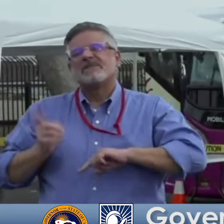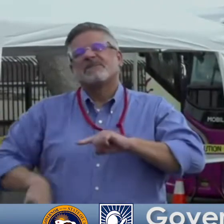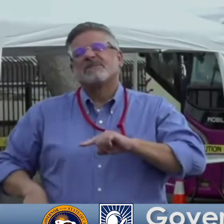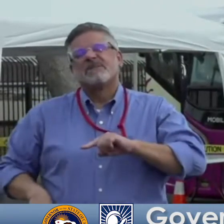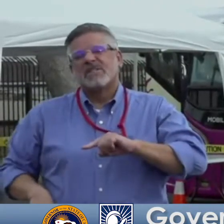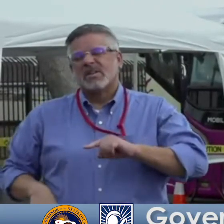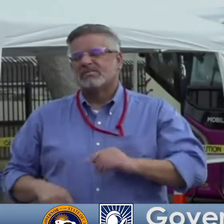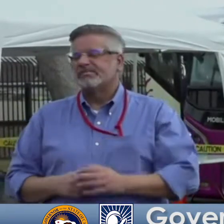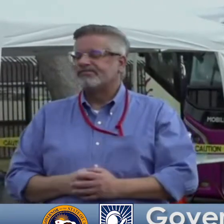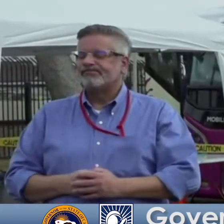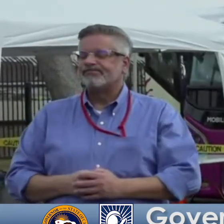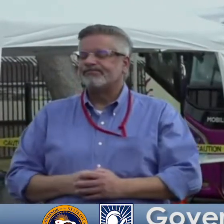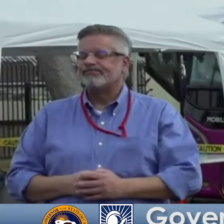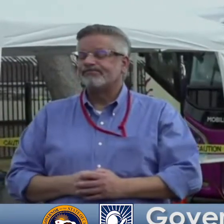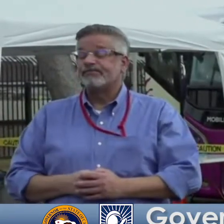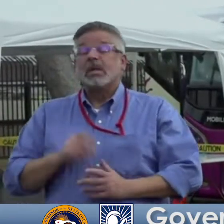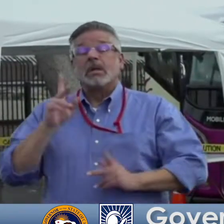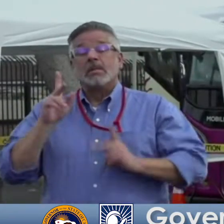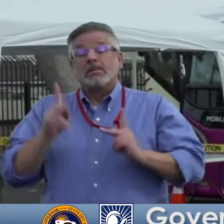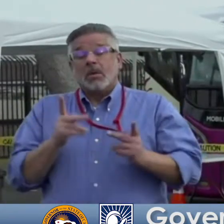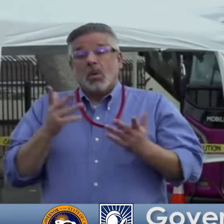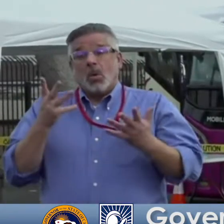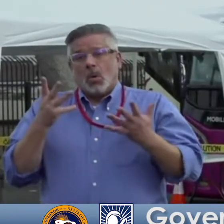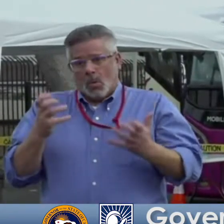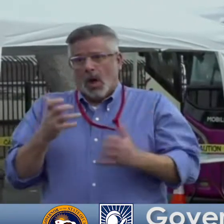demand. People want to get